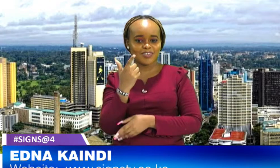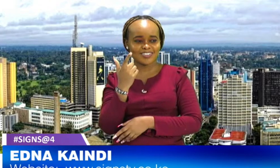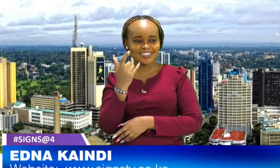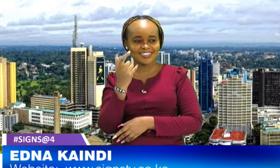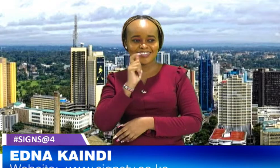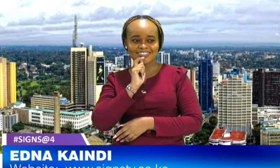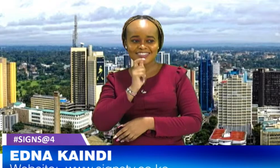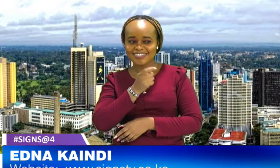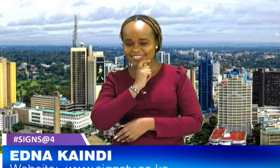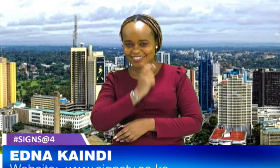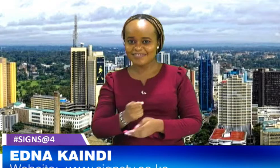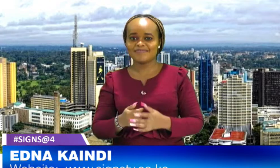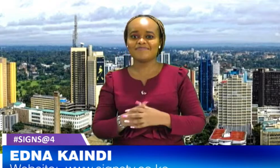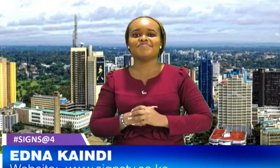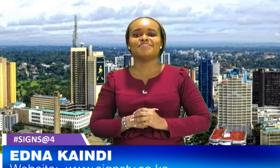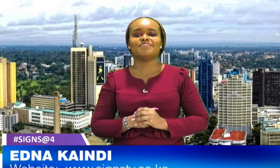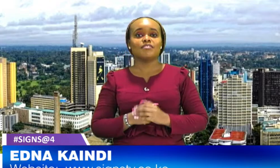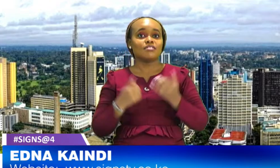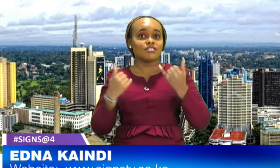doing the voicing, Tobias Omondi.